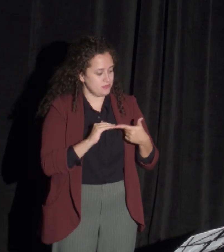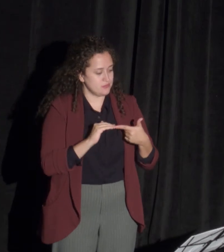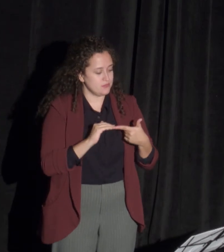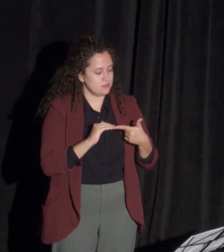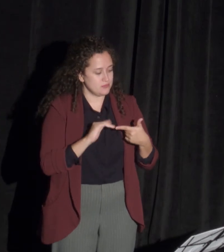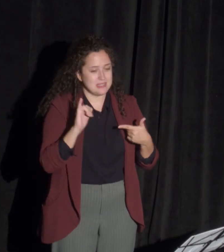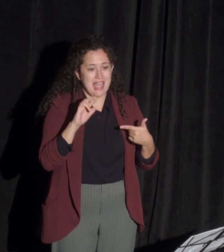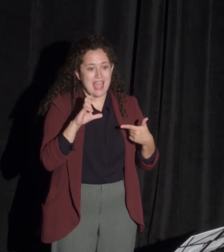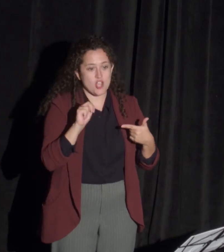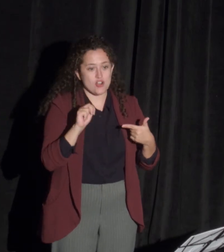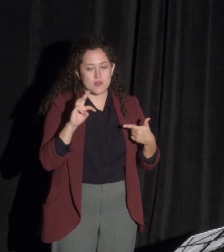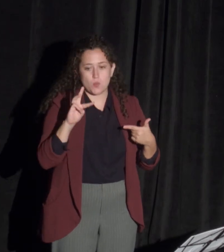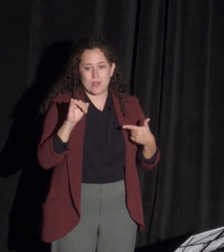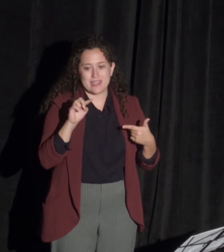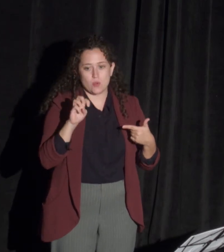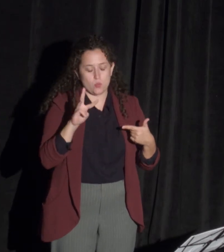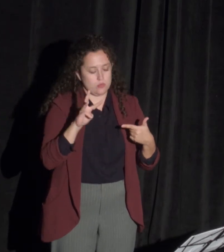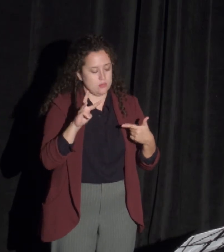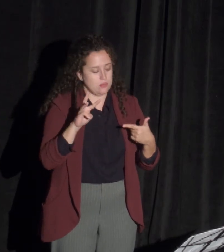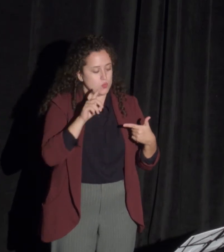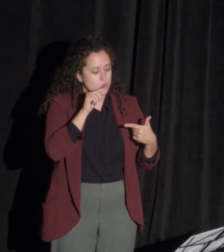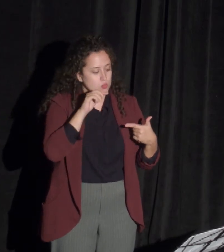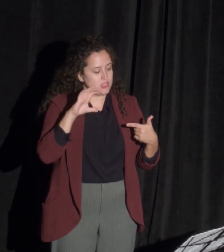Iron Widow by Shiran Jai Chao,